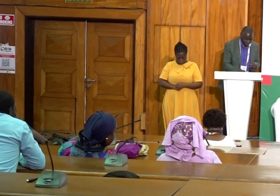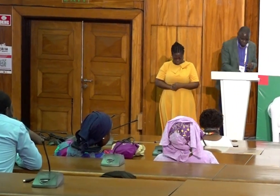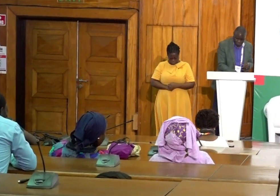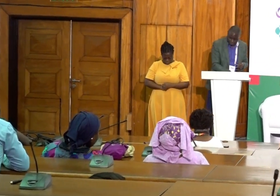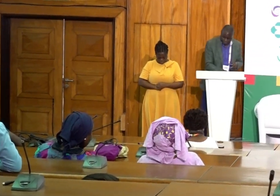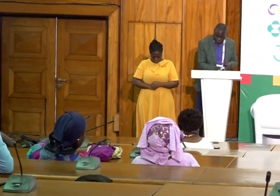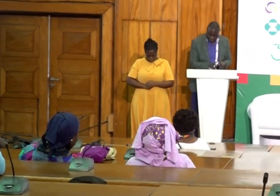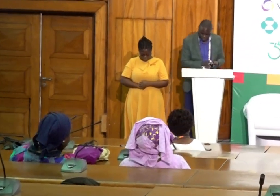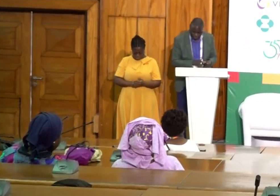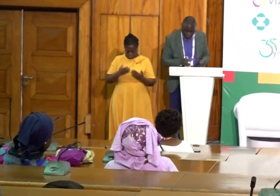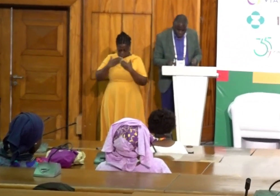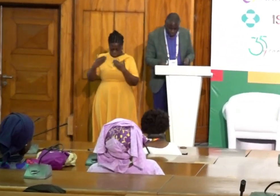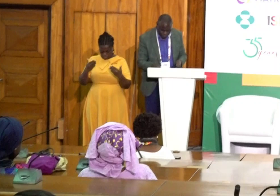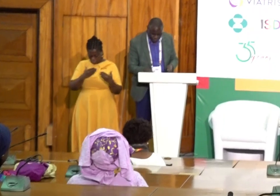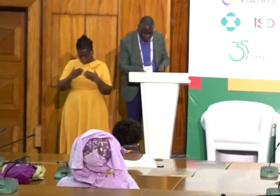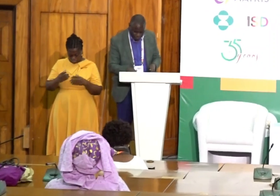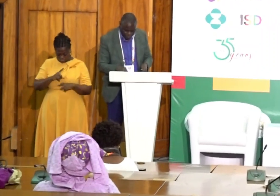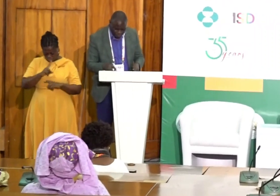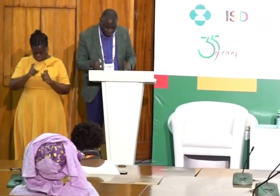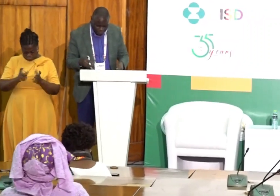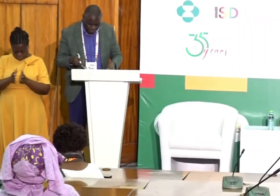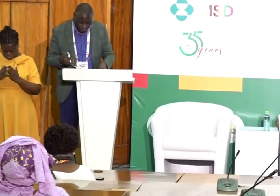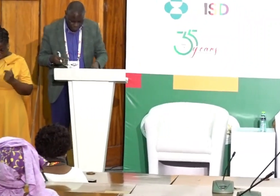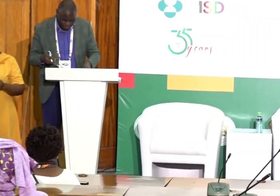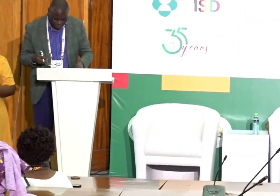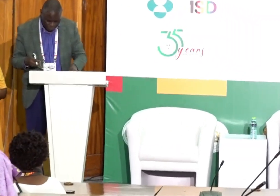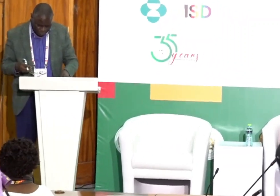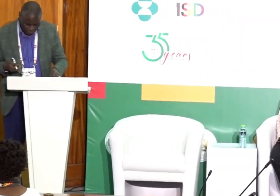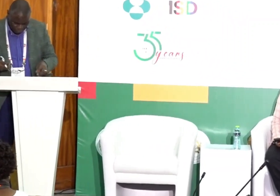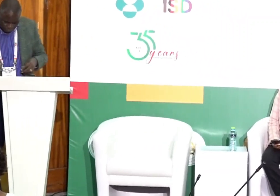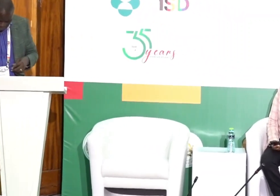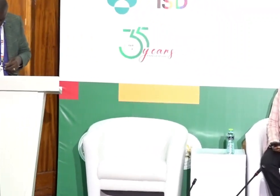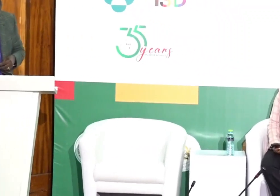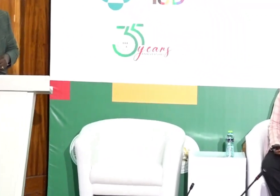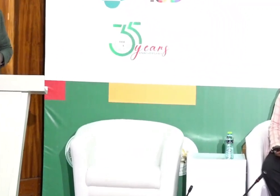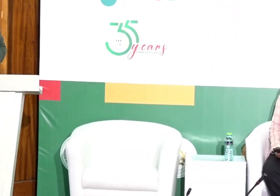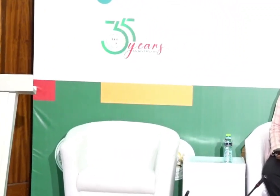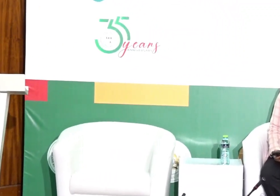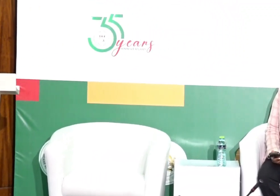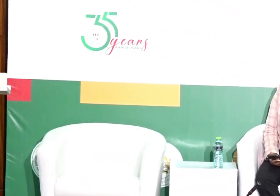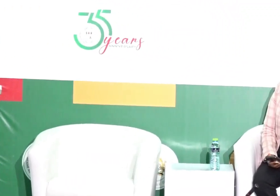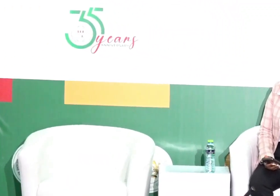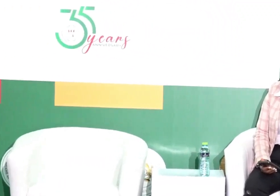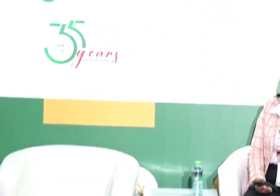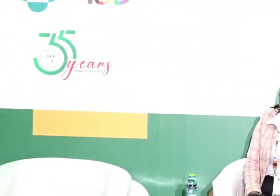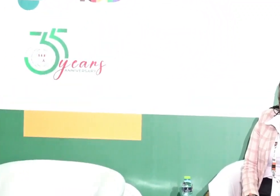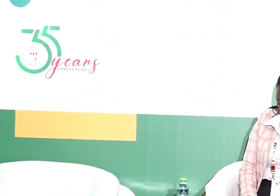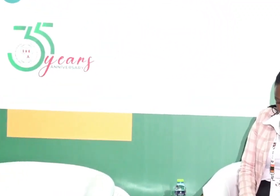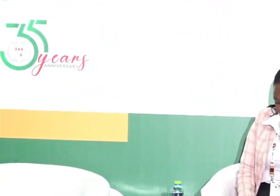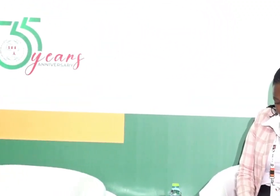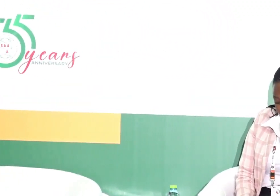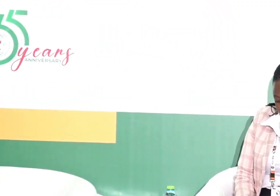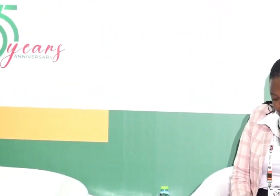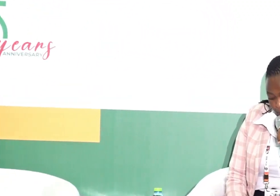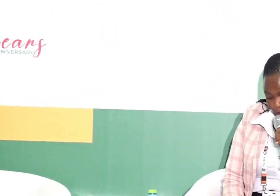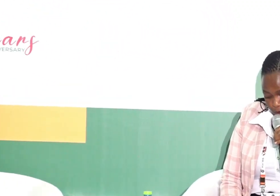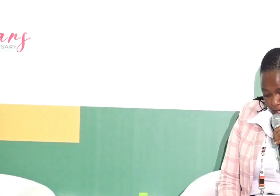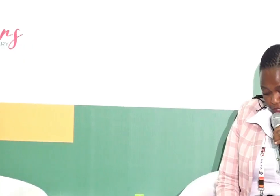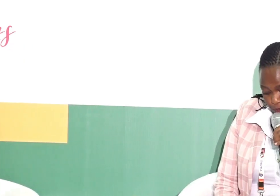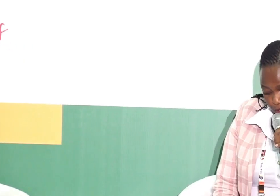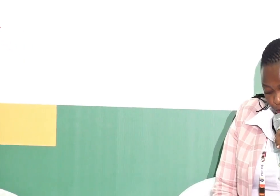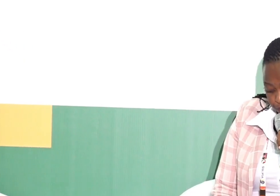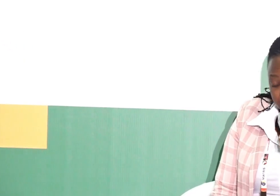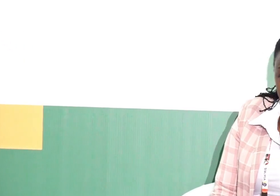Thank you so much for your questions. I'll start with responding to the first one that asked